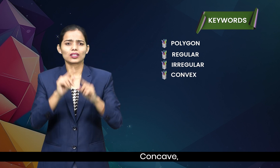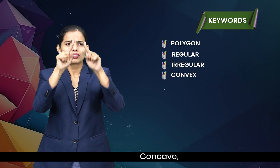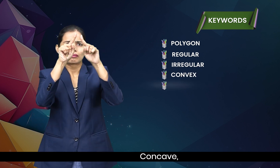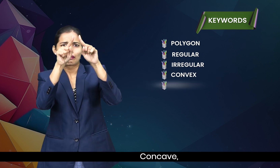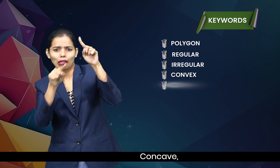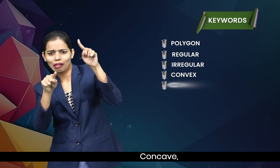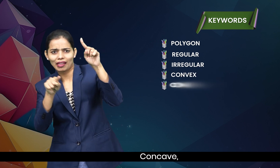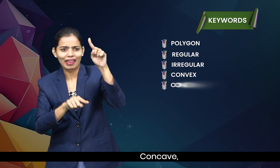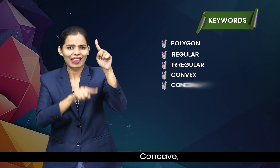concave,